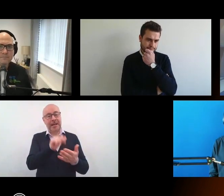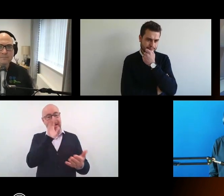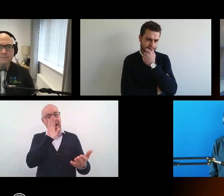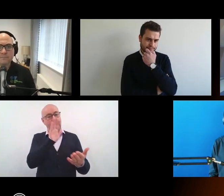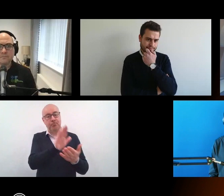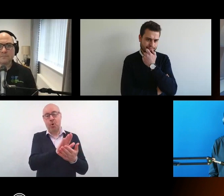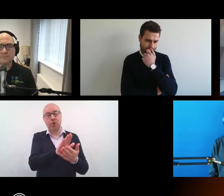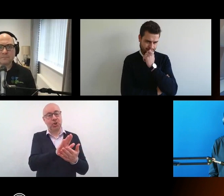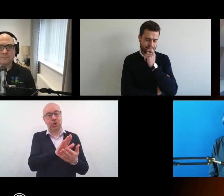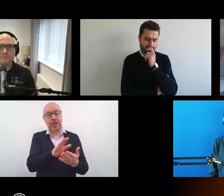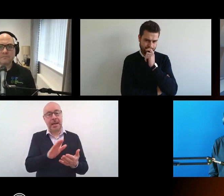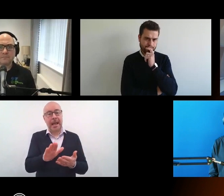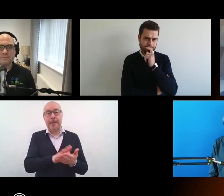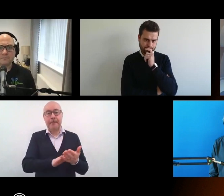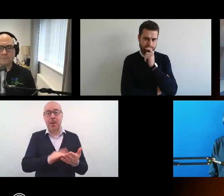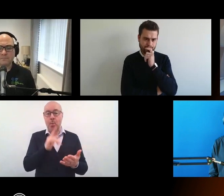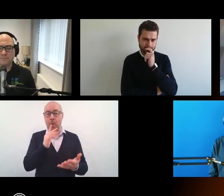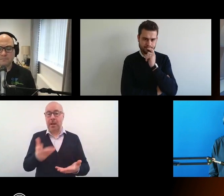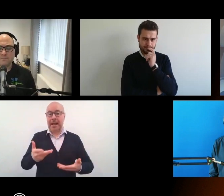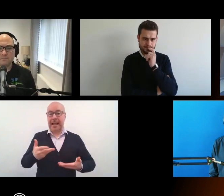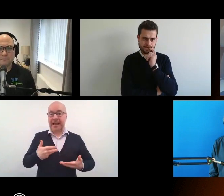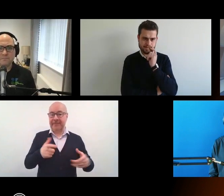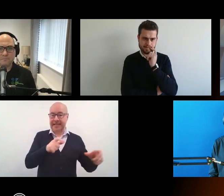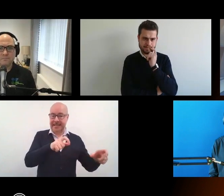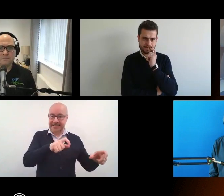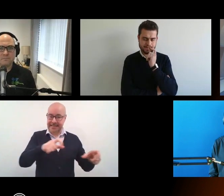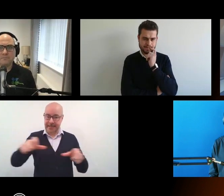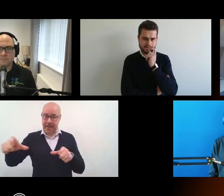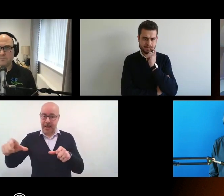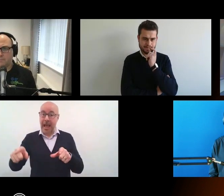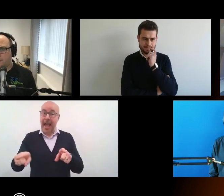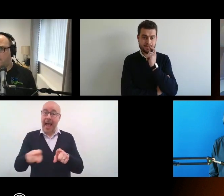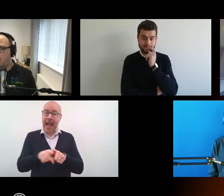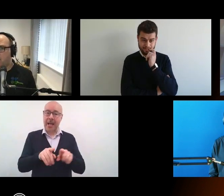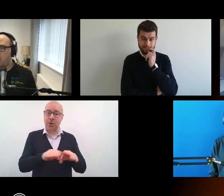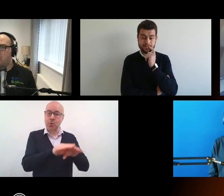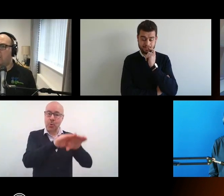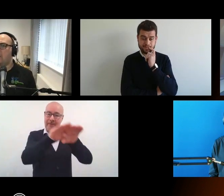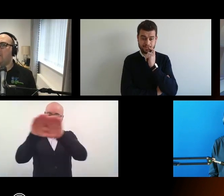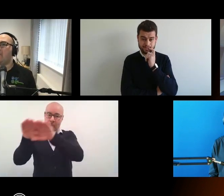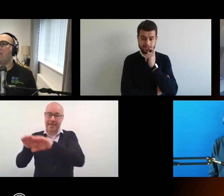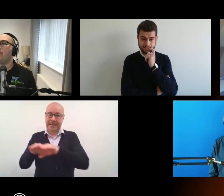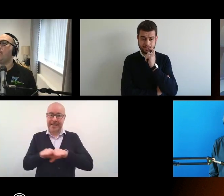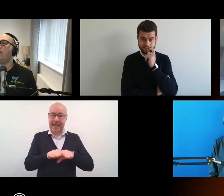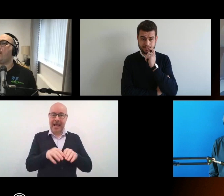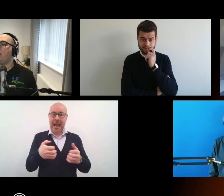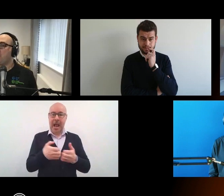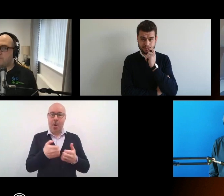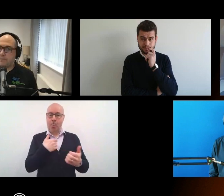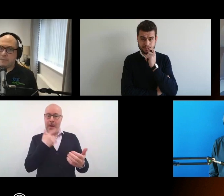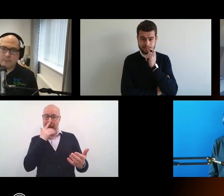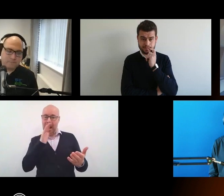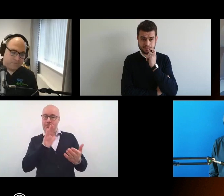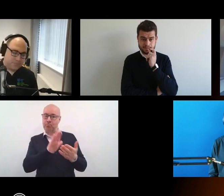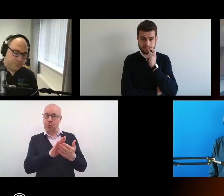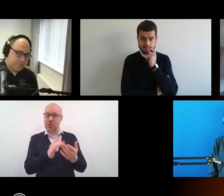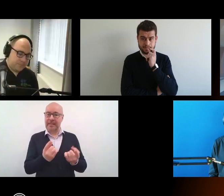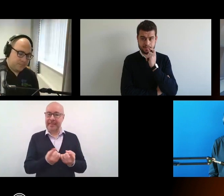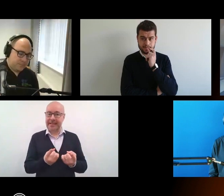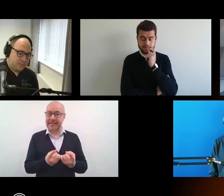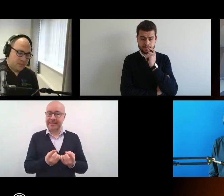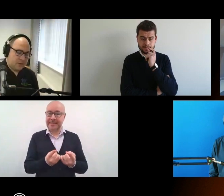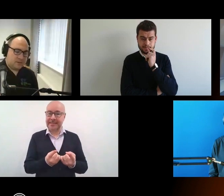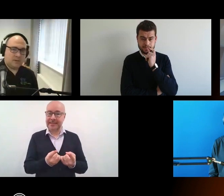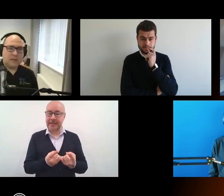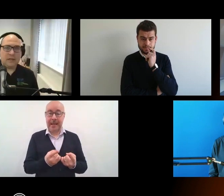more sustainability and uniformity in how we do things. Because right now it's just very much